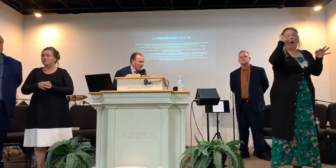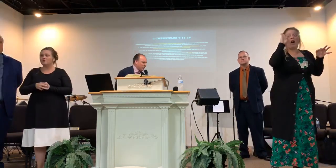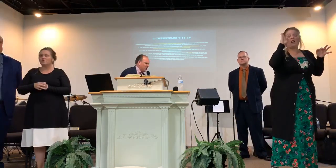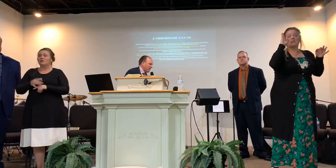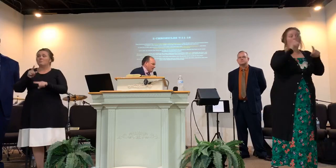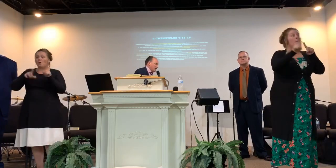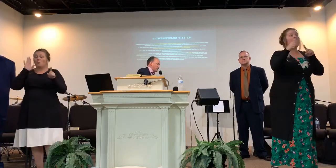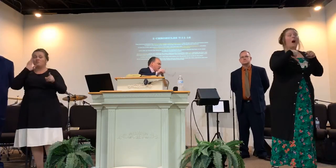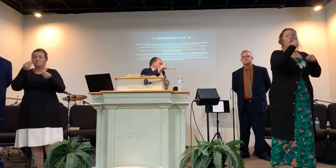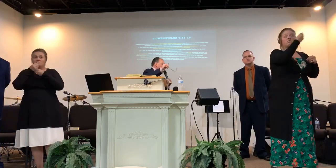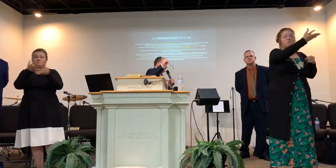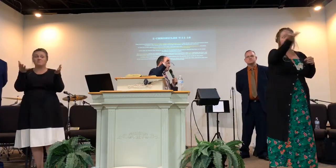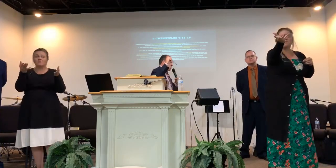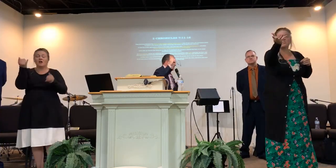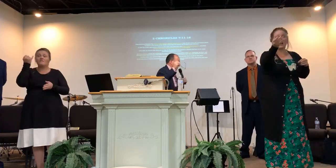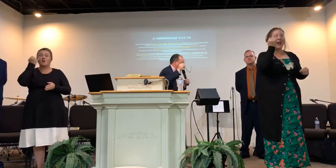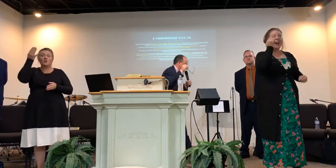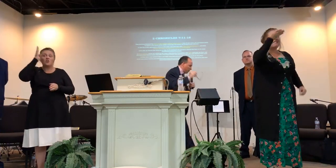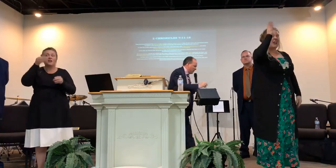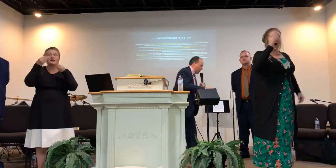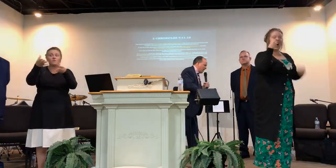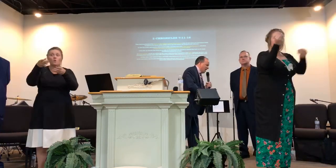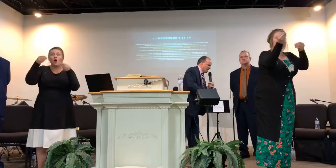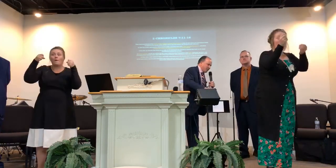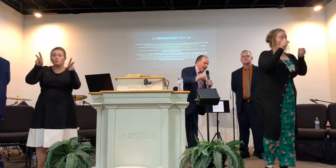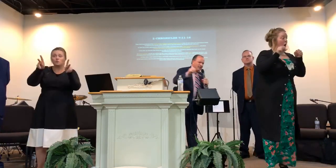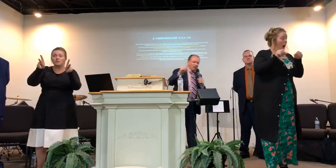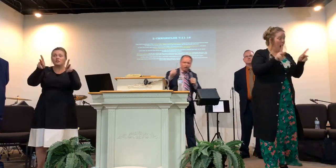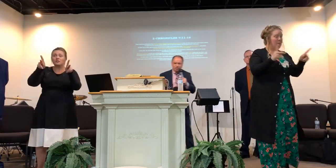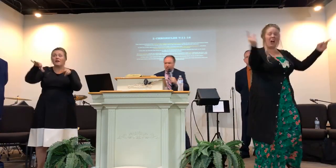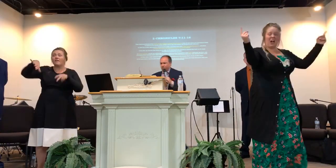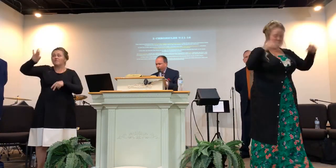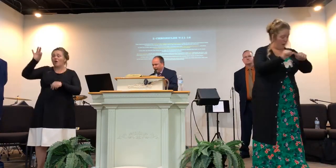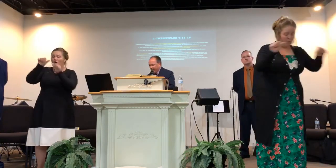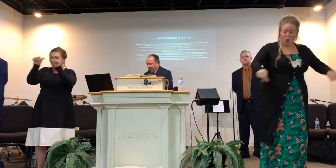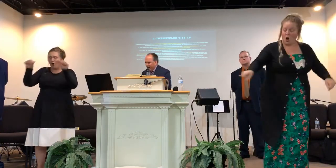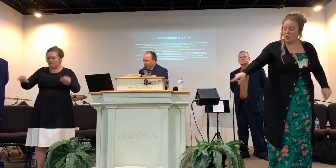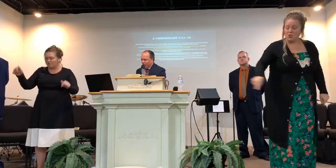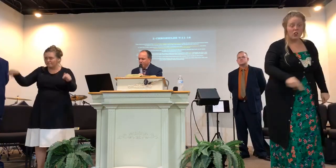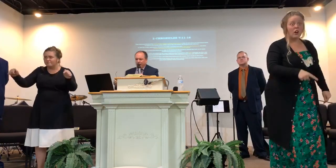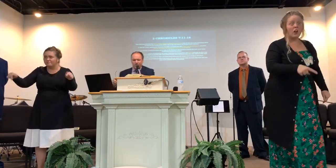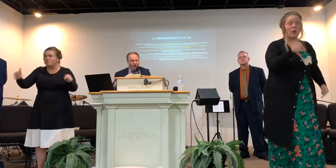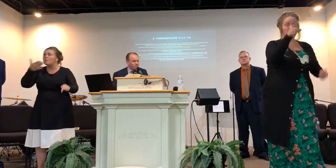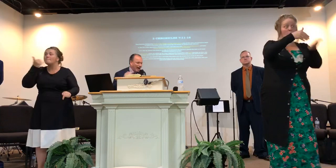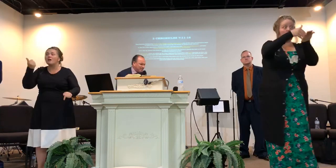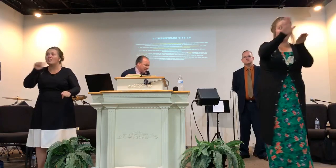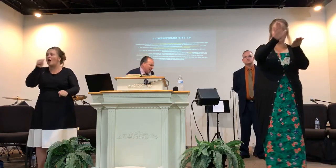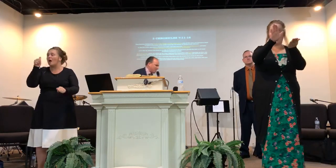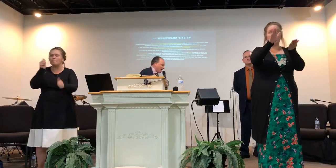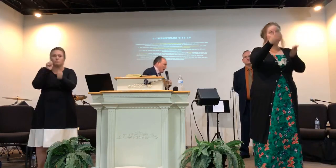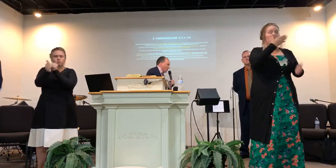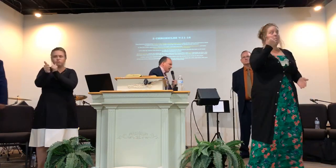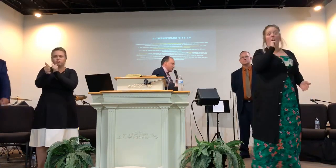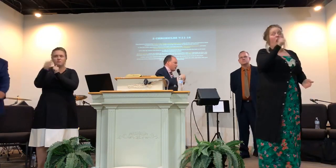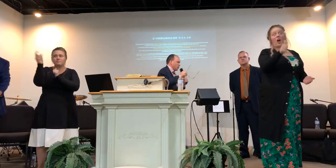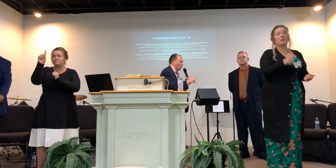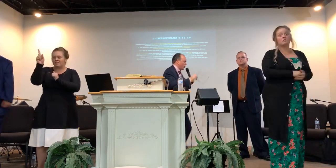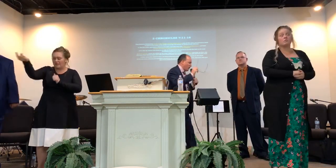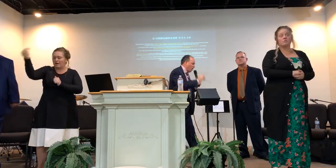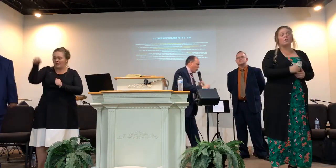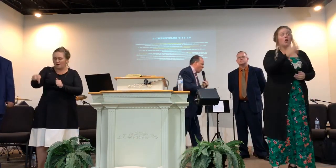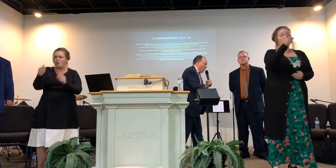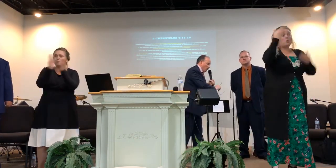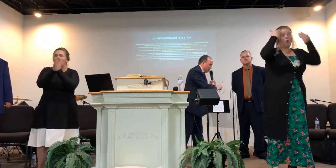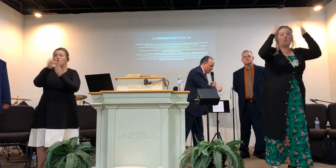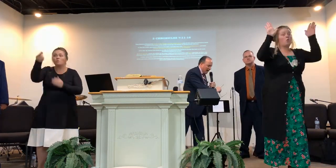I'm going to tell you that if God gives you the opportunity to find an altar to pray, you better not pass it up, because you